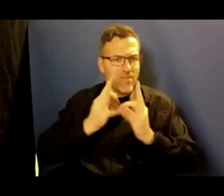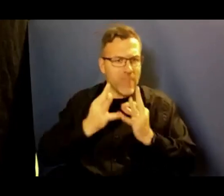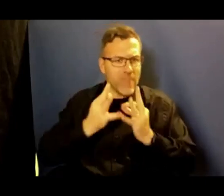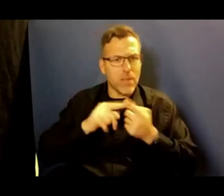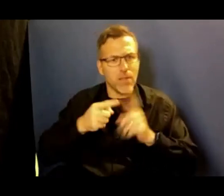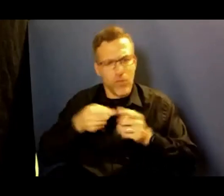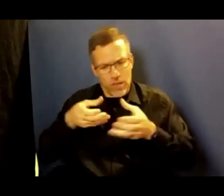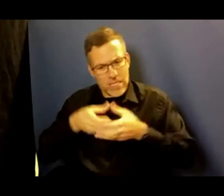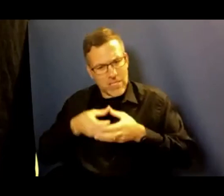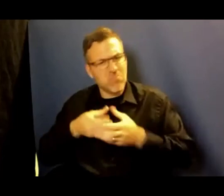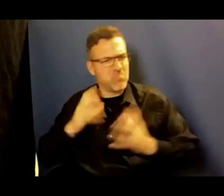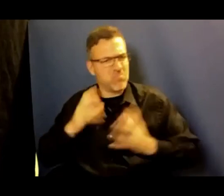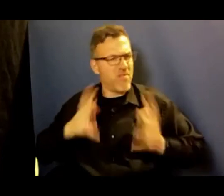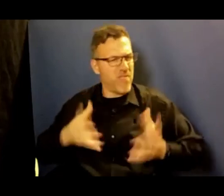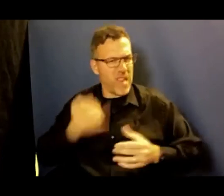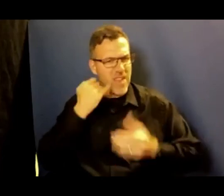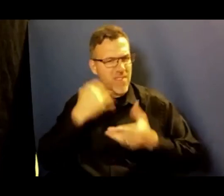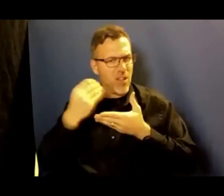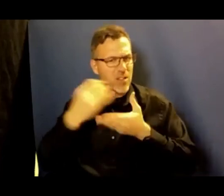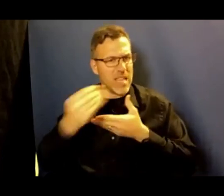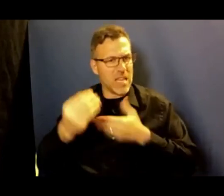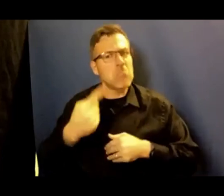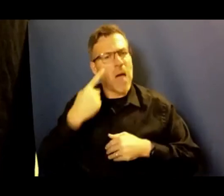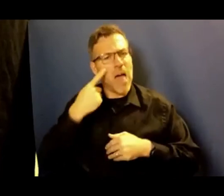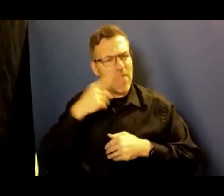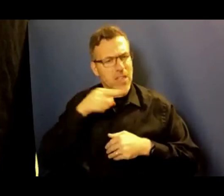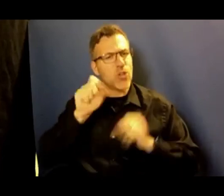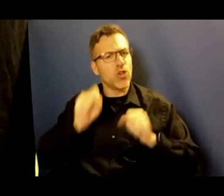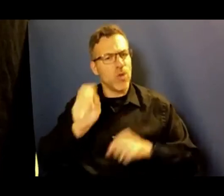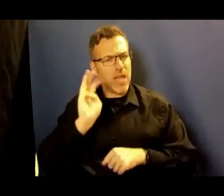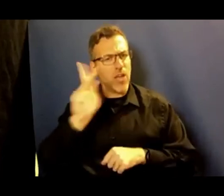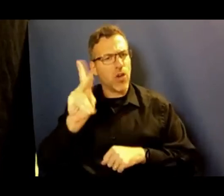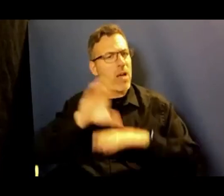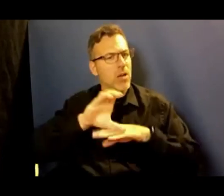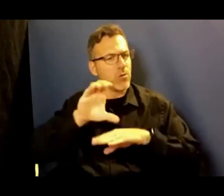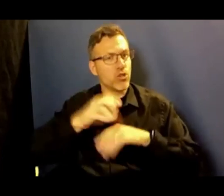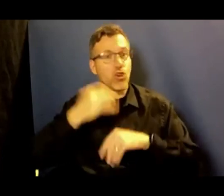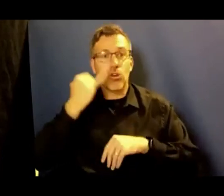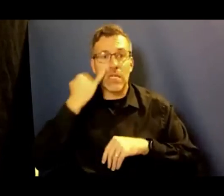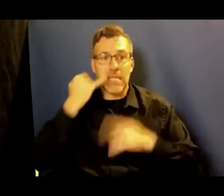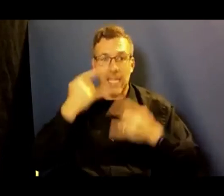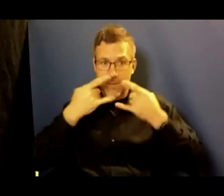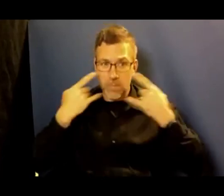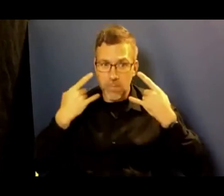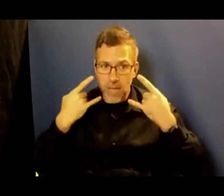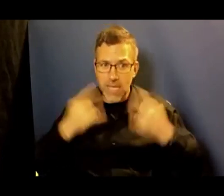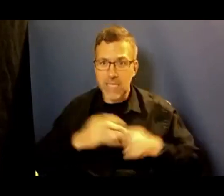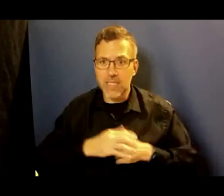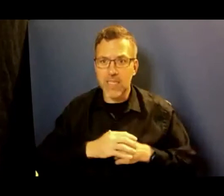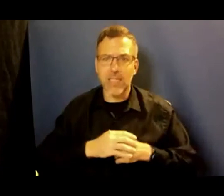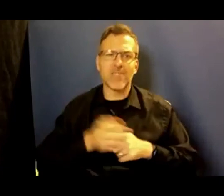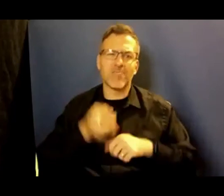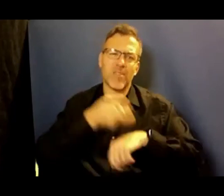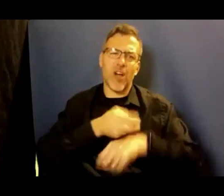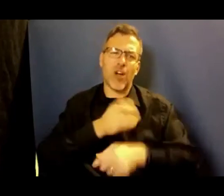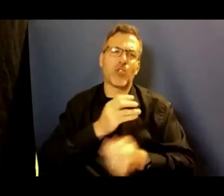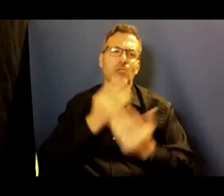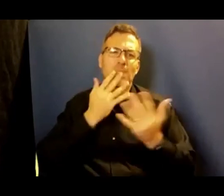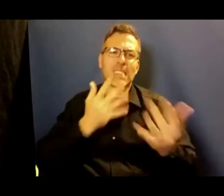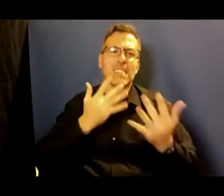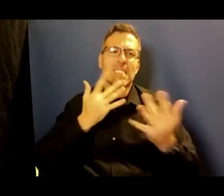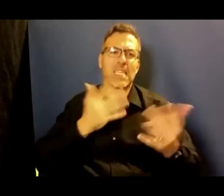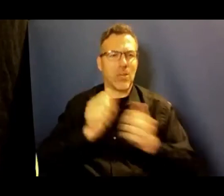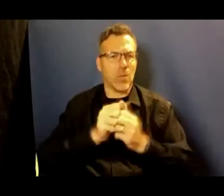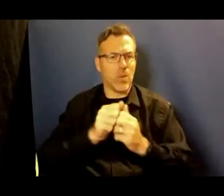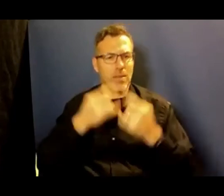I even think it's okay to go back to church as long as you're wearing your mask. It's hard to sing with a mask on, but as my 3rd